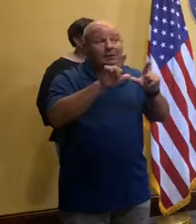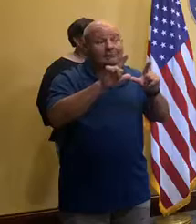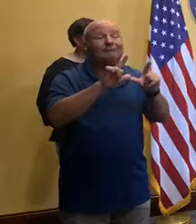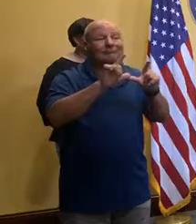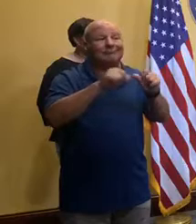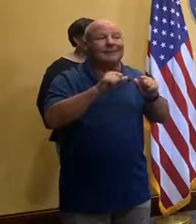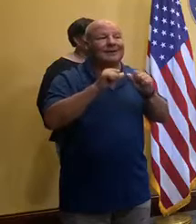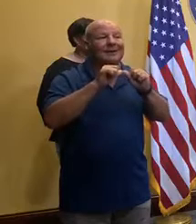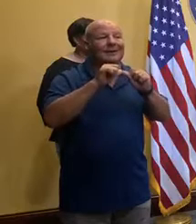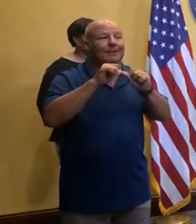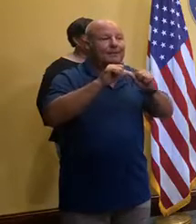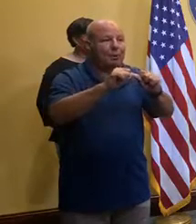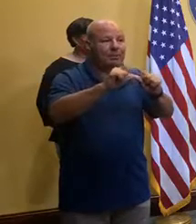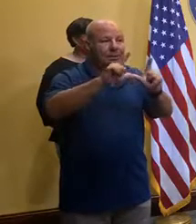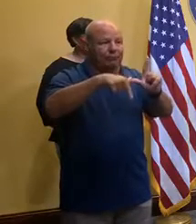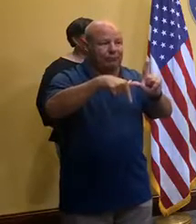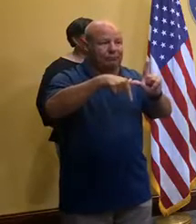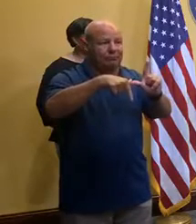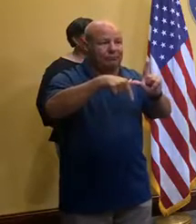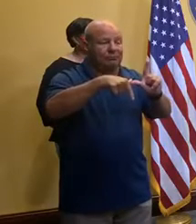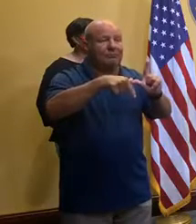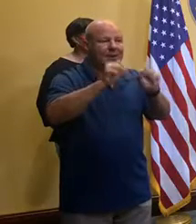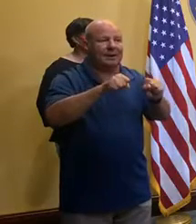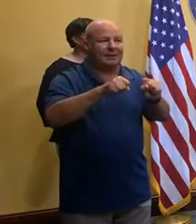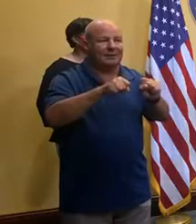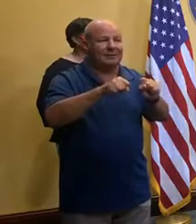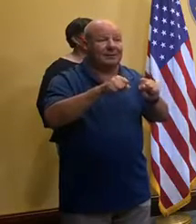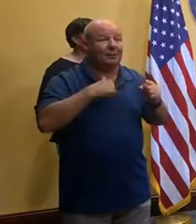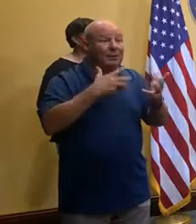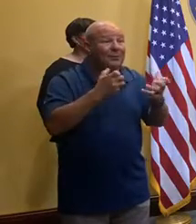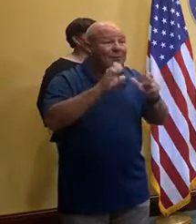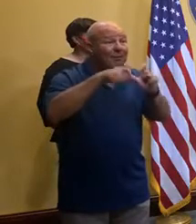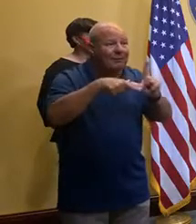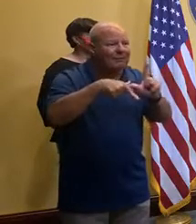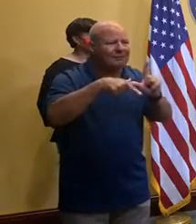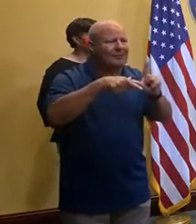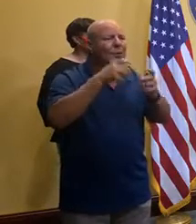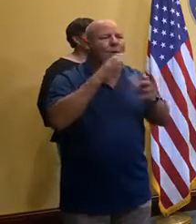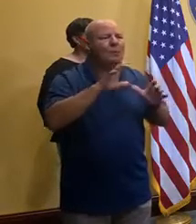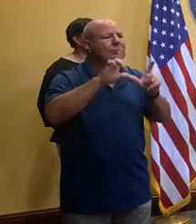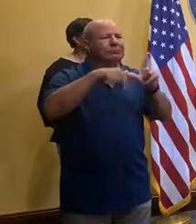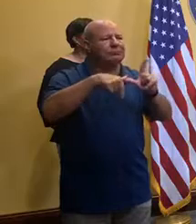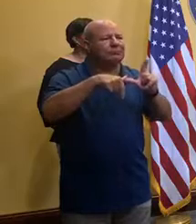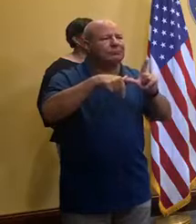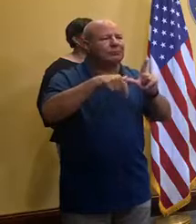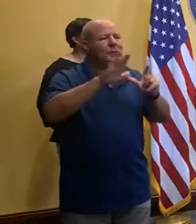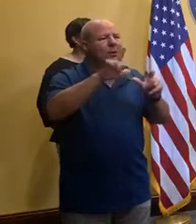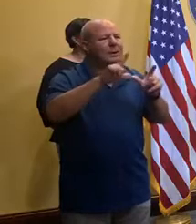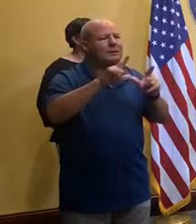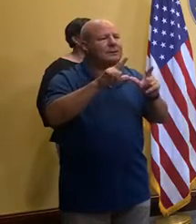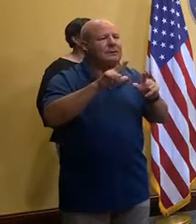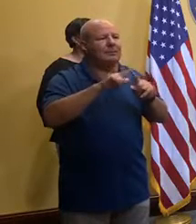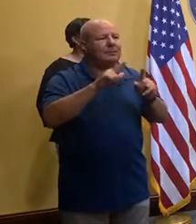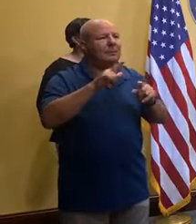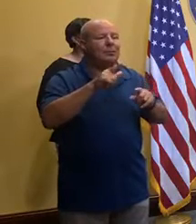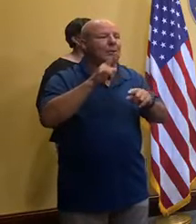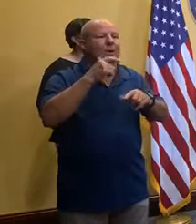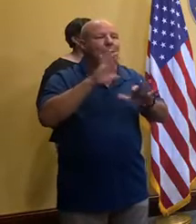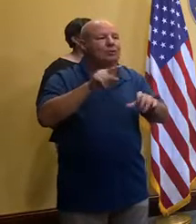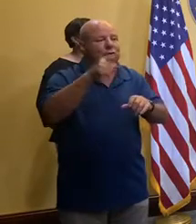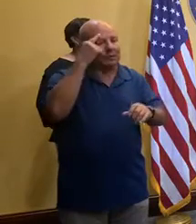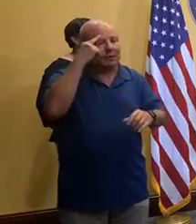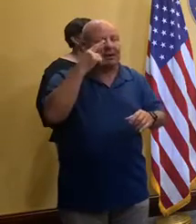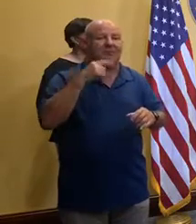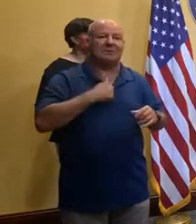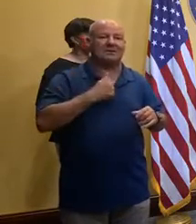that. We are willing to work with you, but again, we cannot allow for individuals to think that they can open up a bar on a